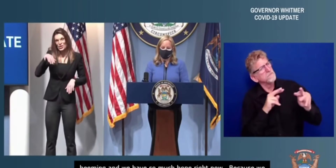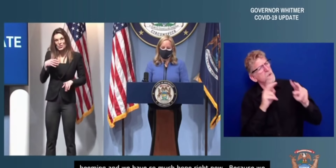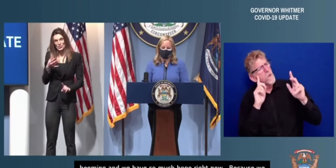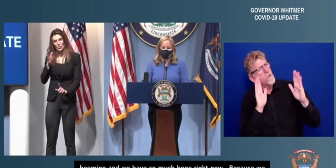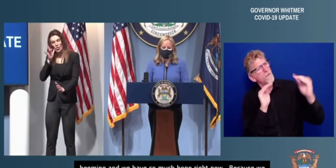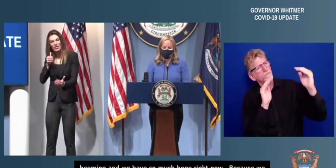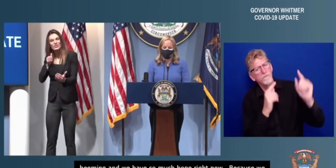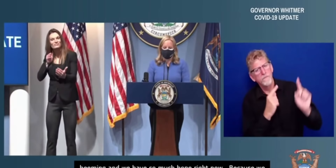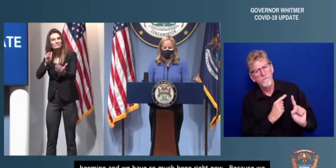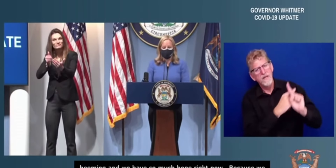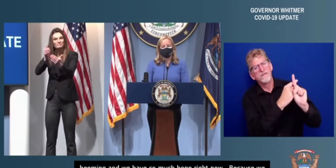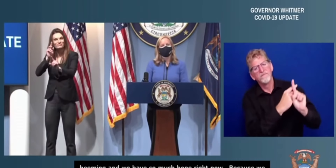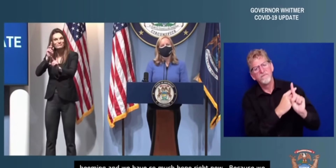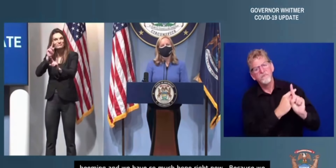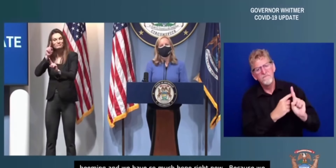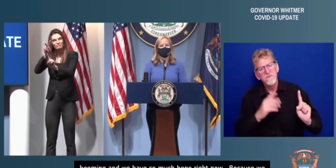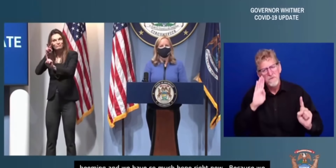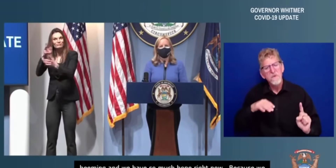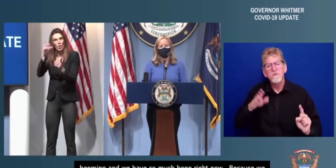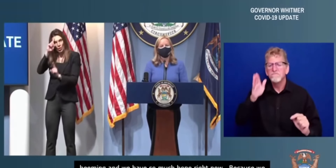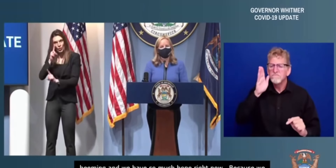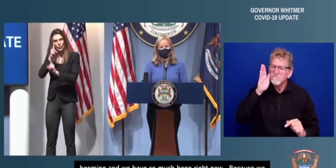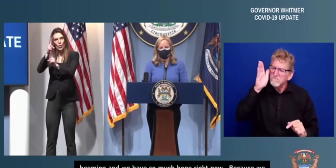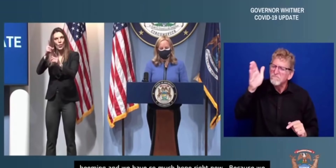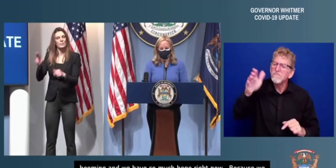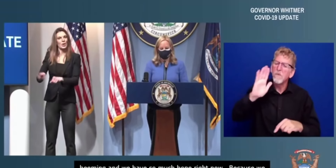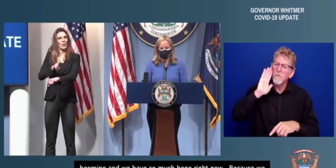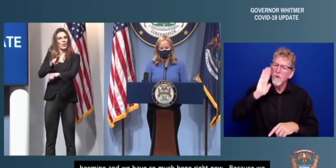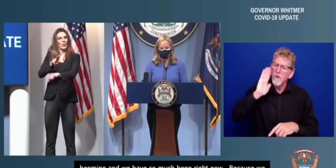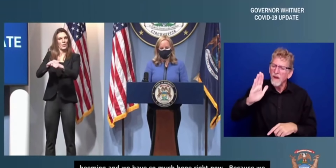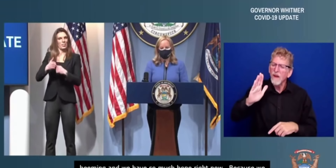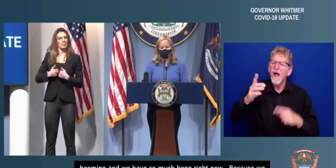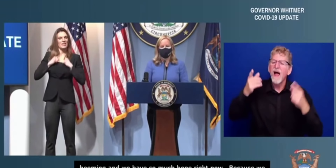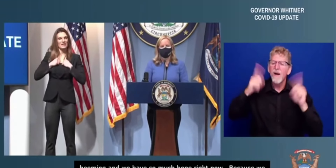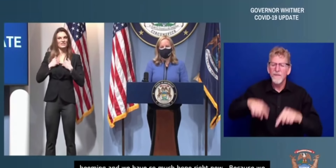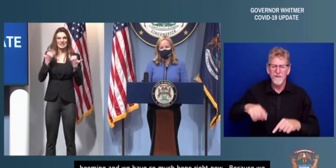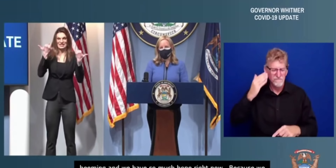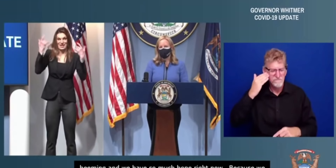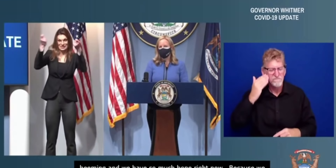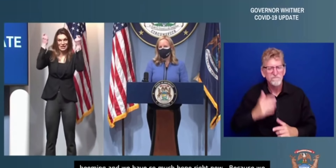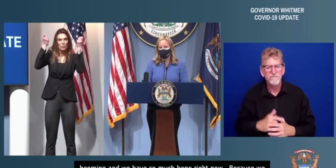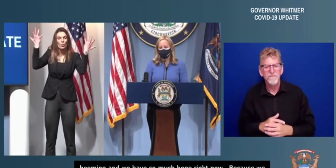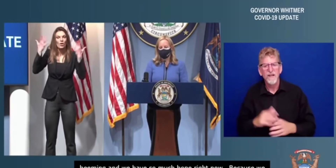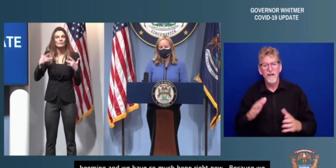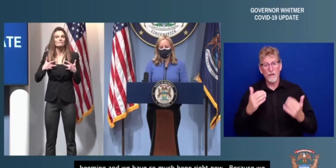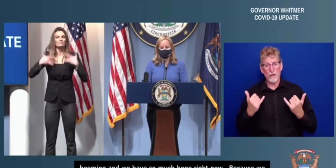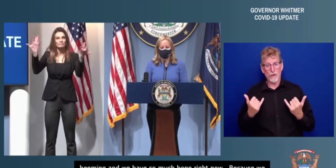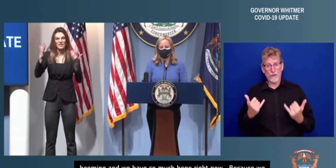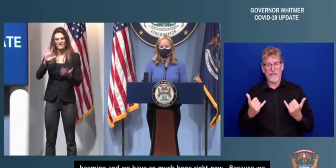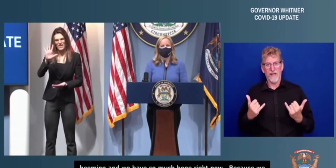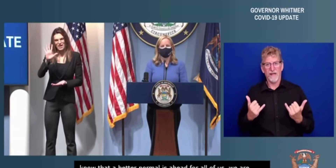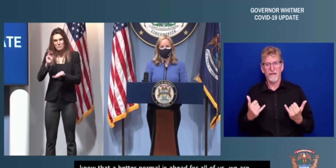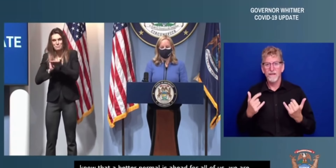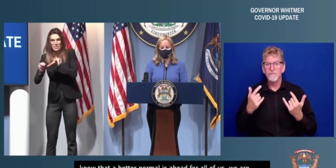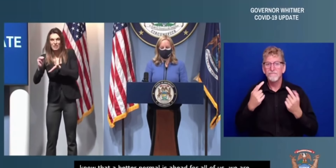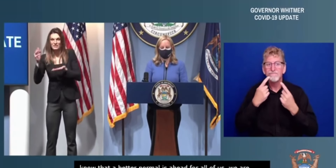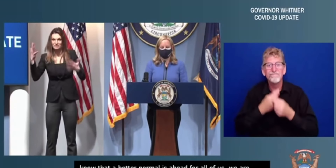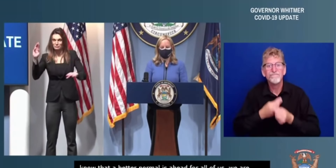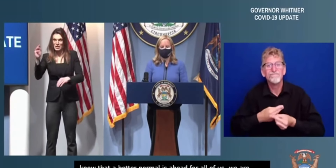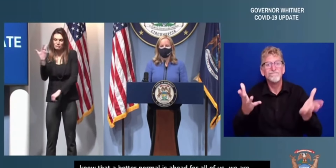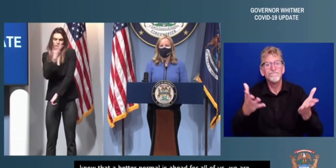us. Today, we're celebrating a new milestone of 5 million vaccines across